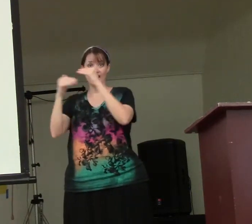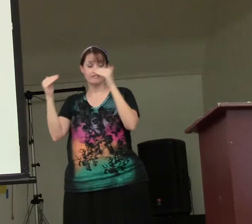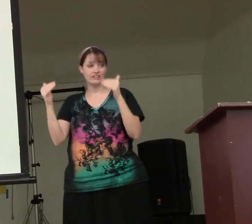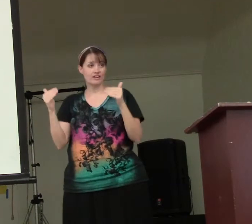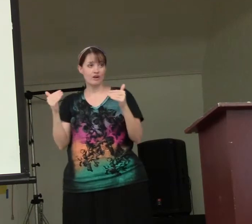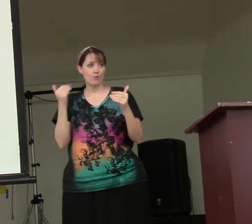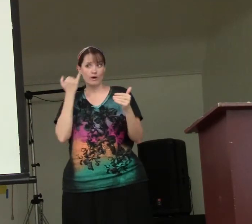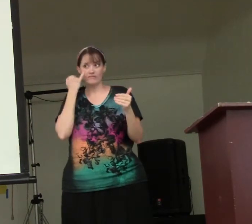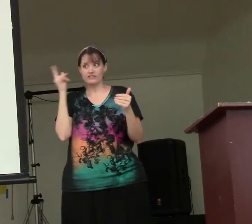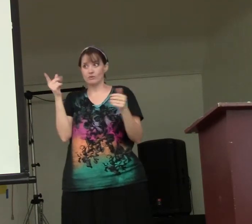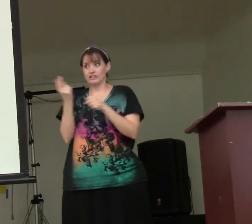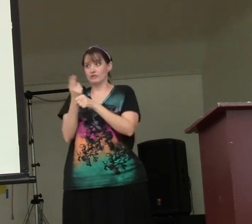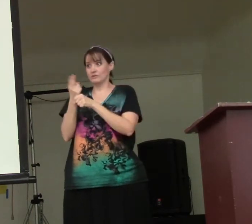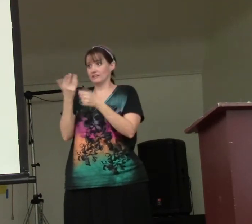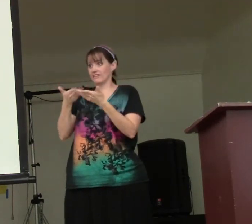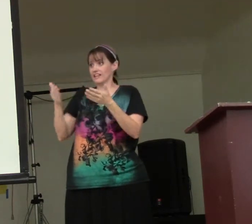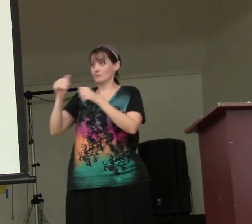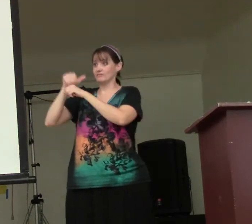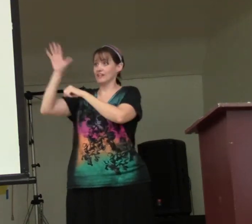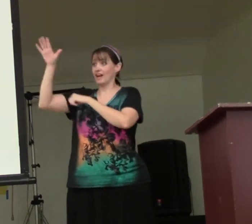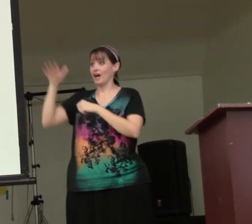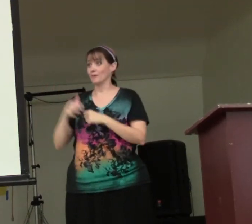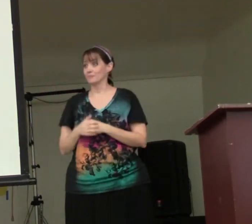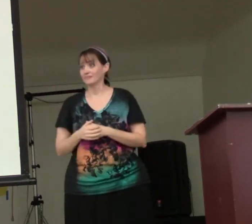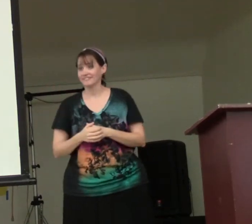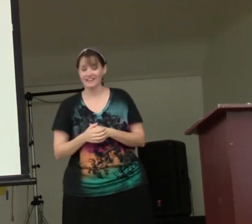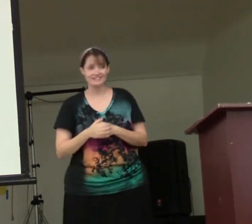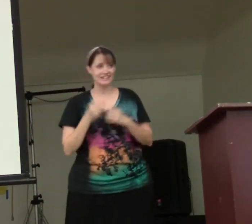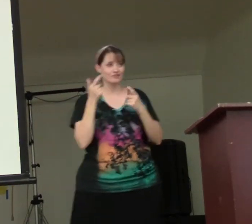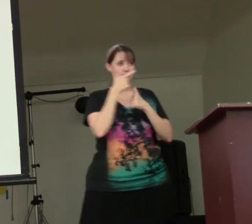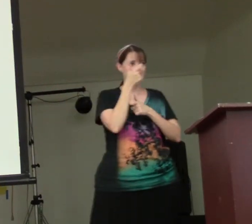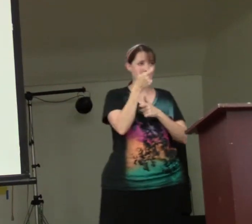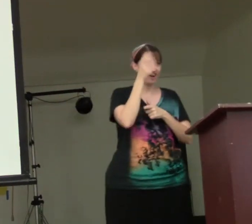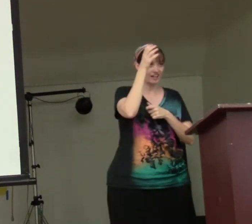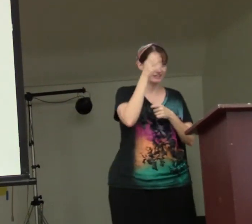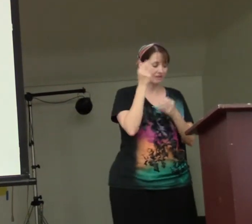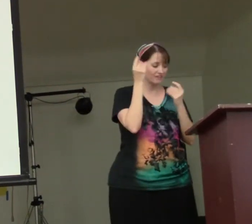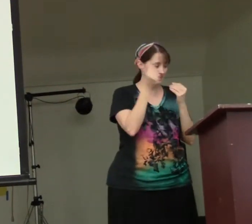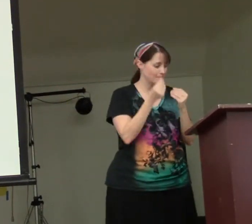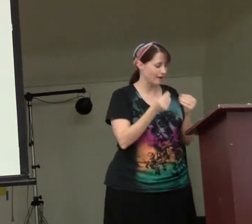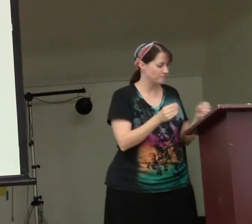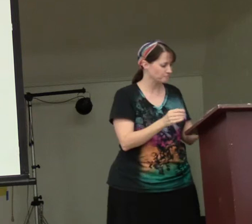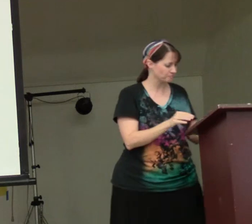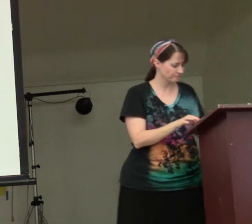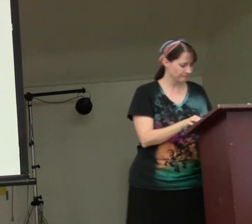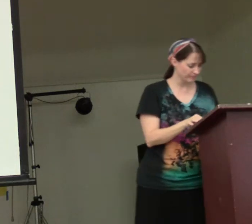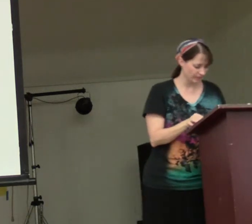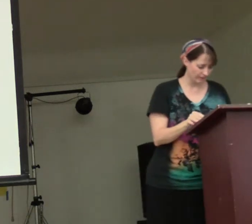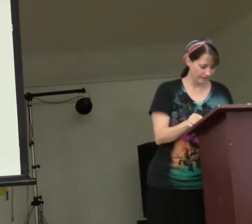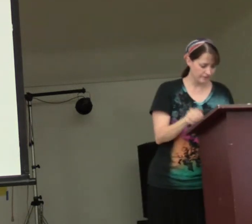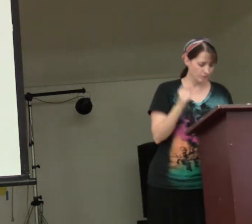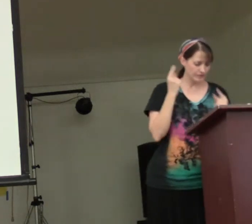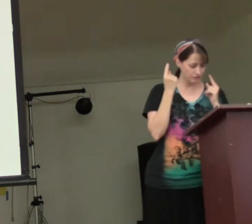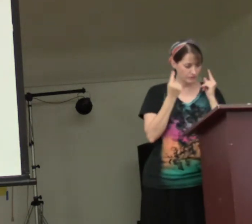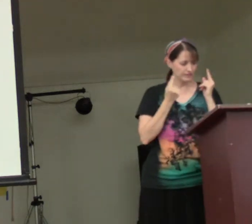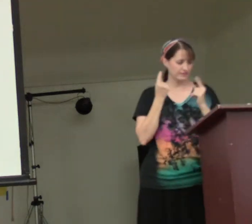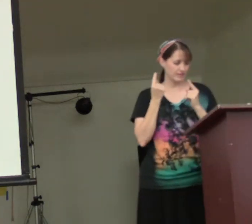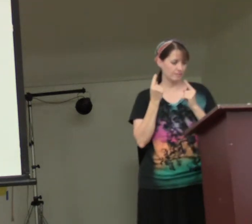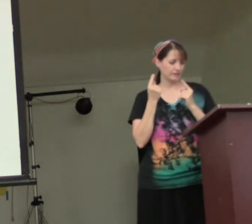heaven. What if He's only using the things we've sent up? That's an interesting concept to think about. So we do need to think about that,